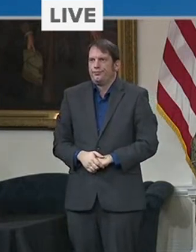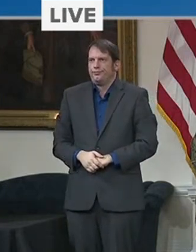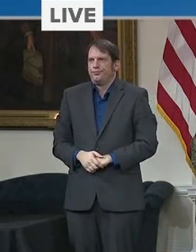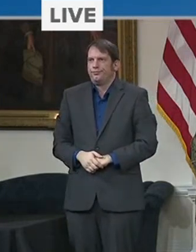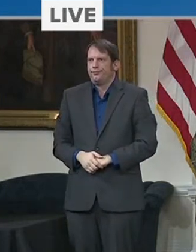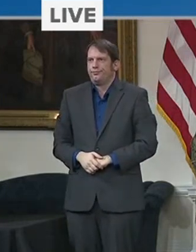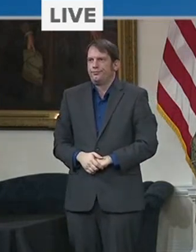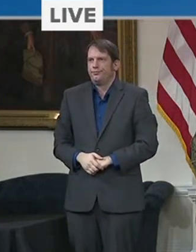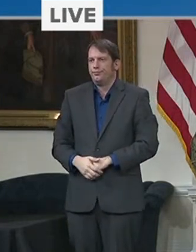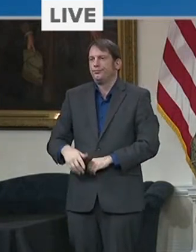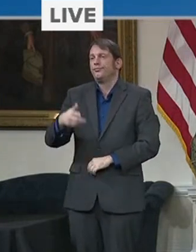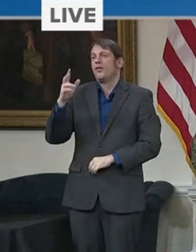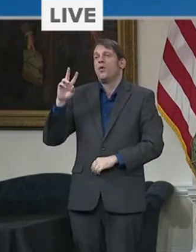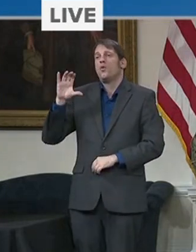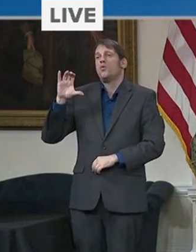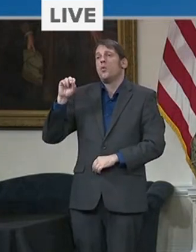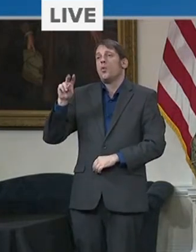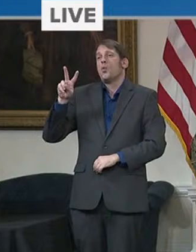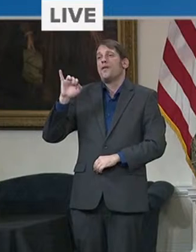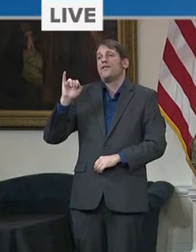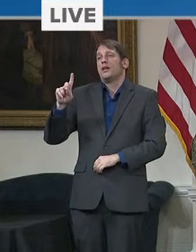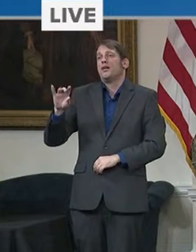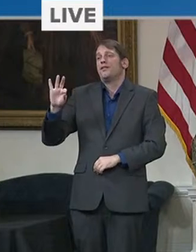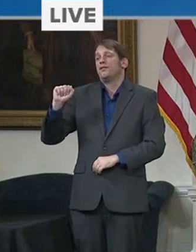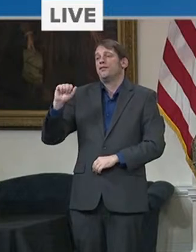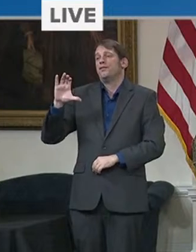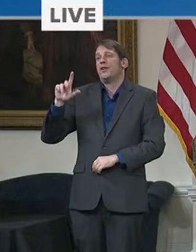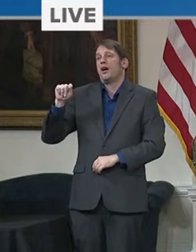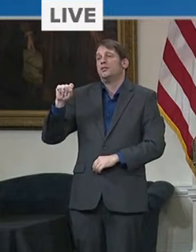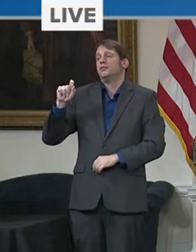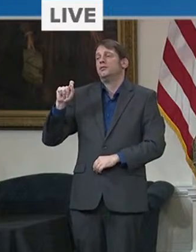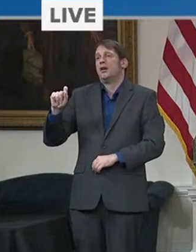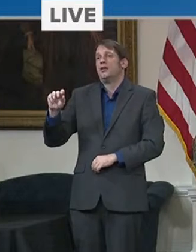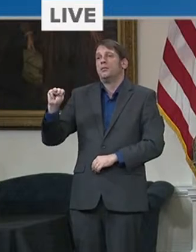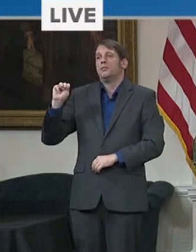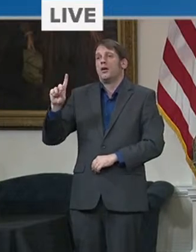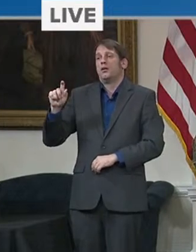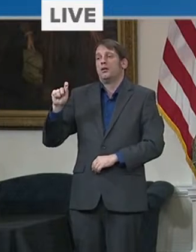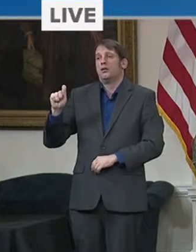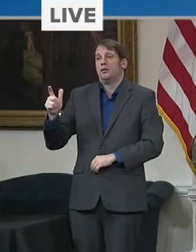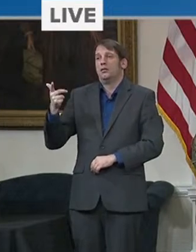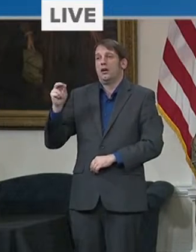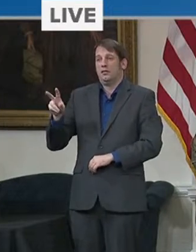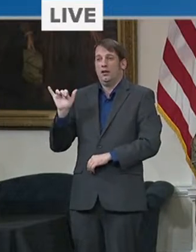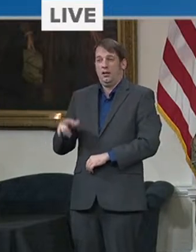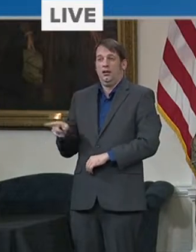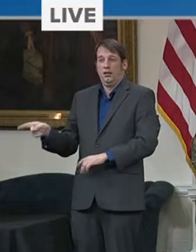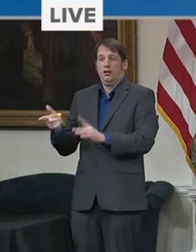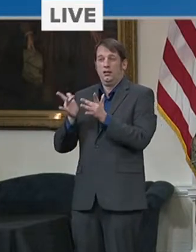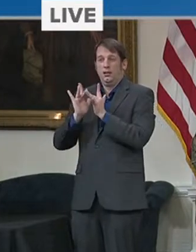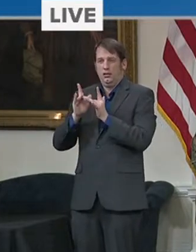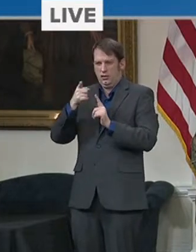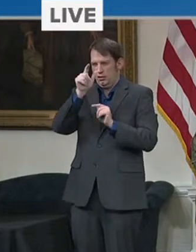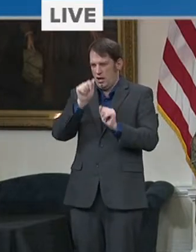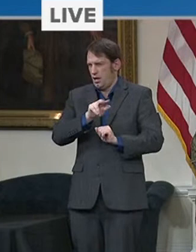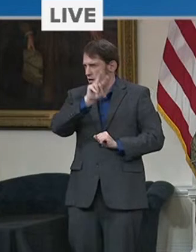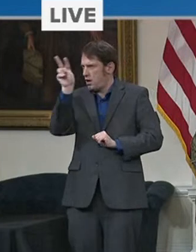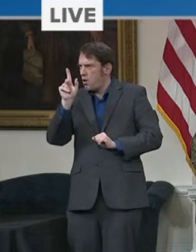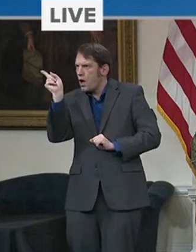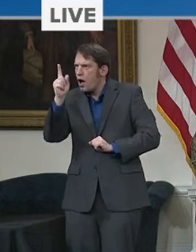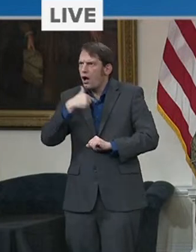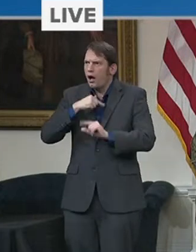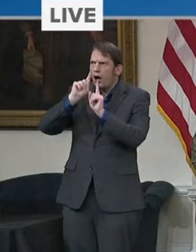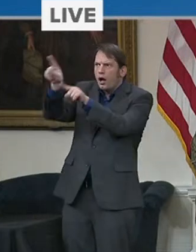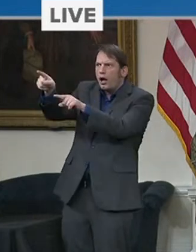covidvax.maryland.gov to find a list of current vaccination sites in your county, as well as the appropriate